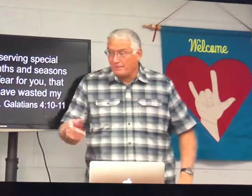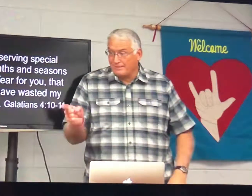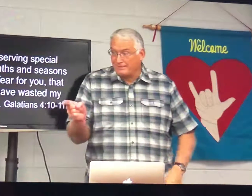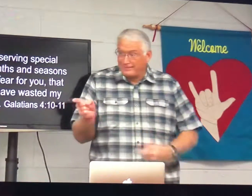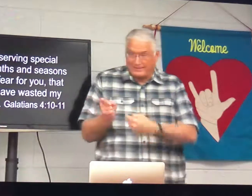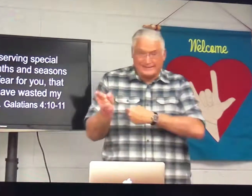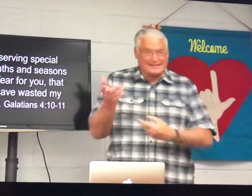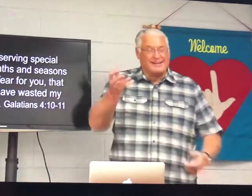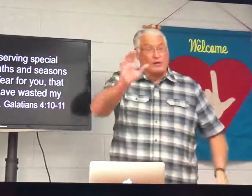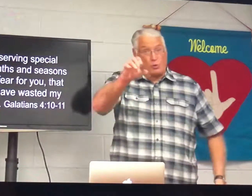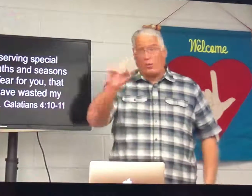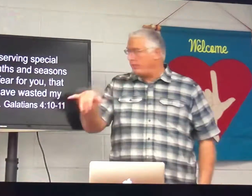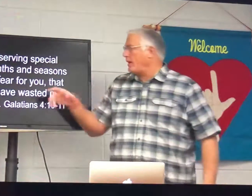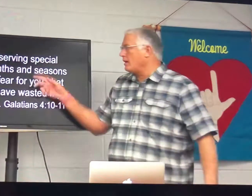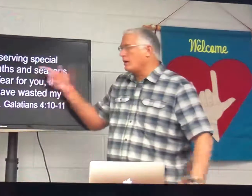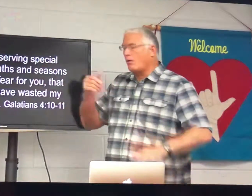Starts to go, checks in time.